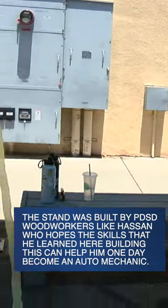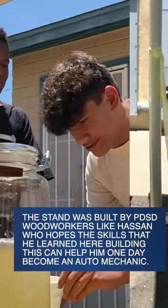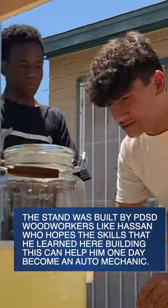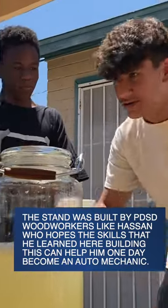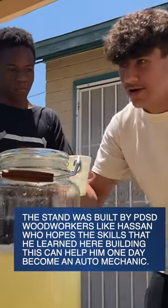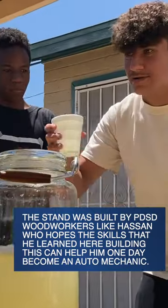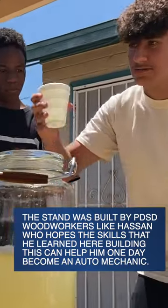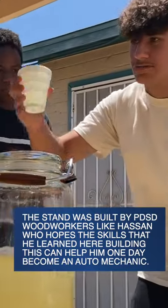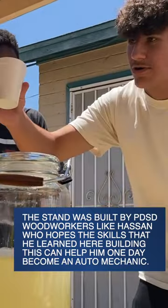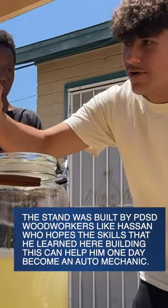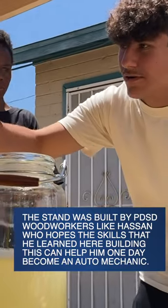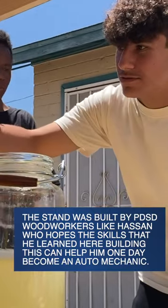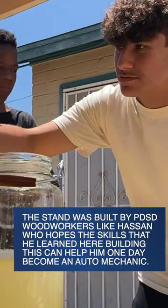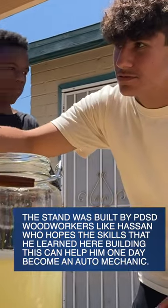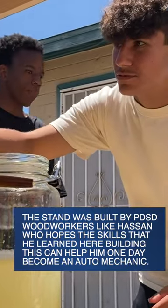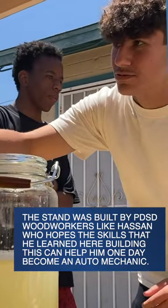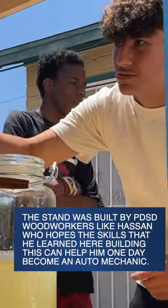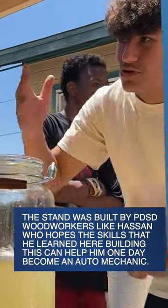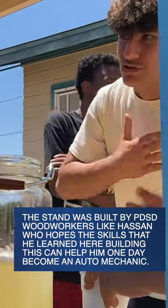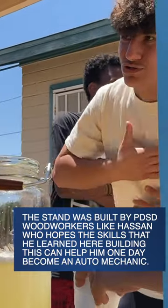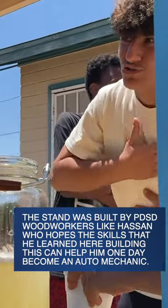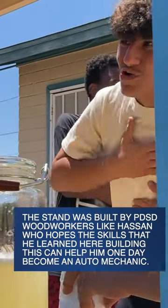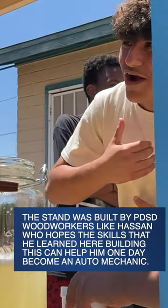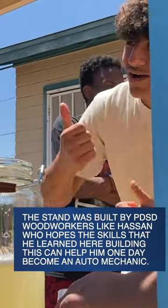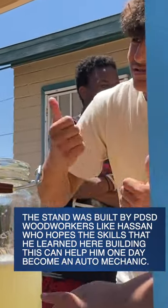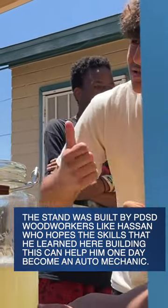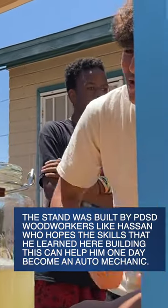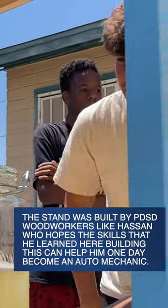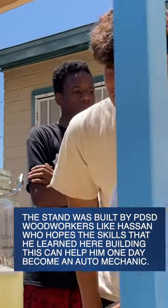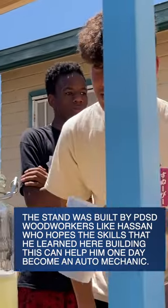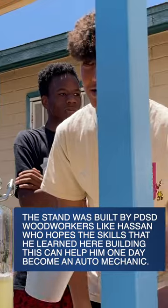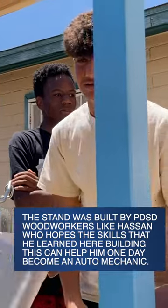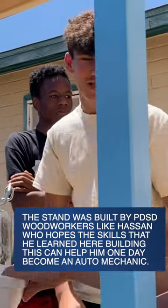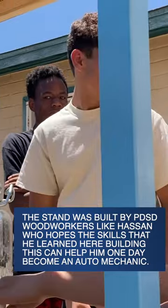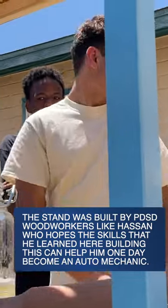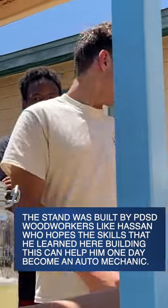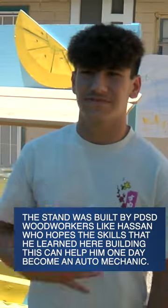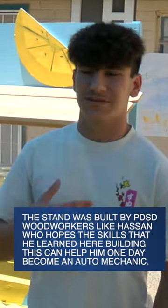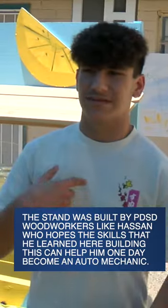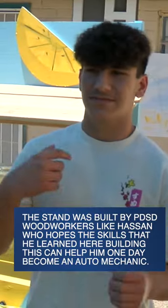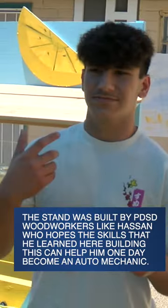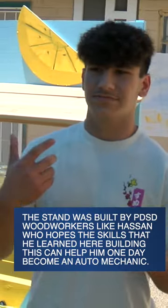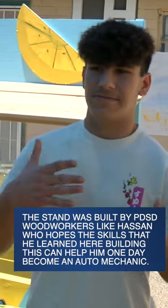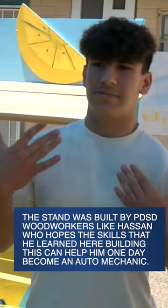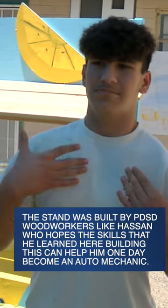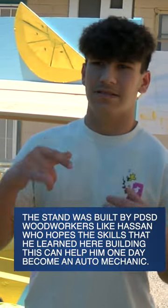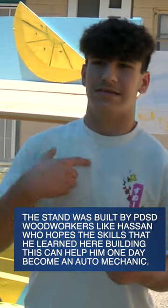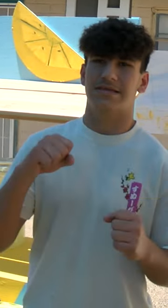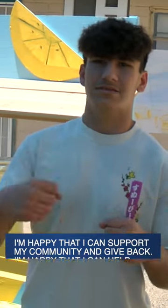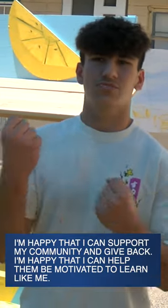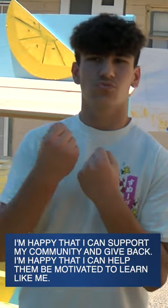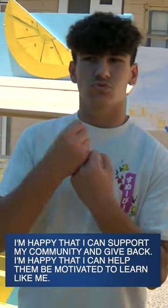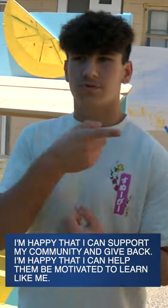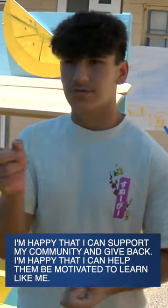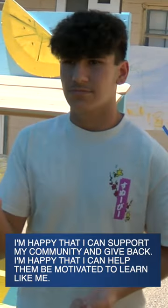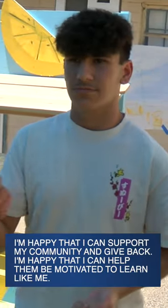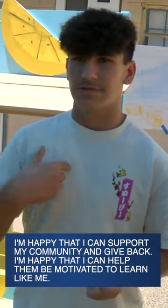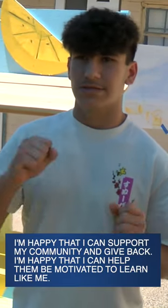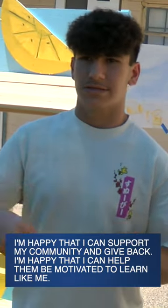like Hassan, who hopes the skills that he learned here building this can help him one day become an auto mechanic. I'm happy that I can support my